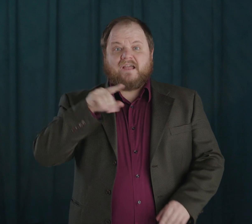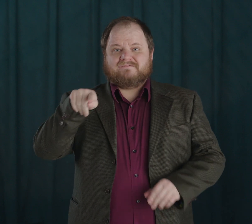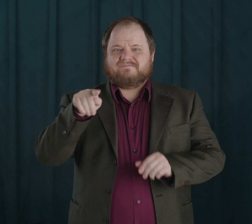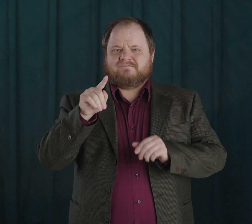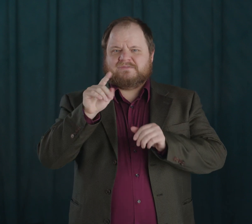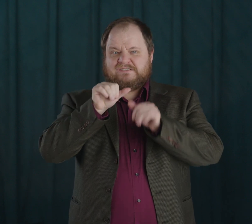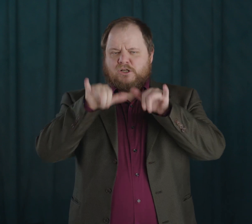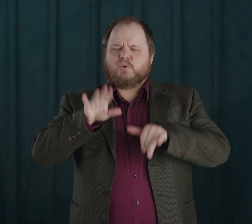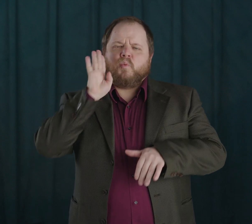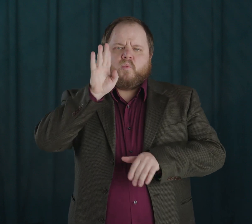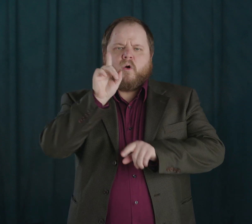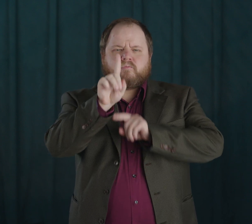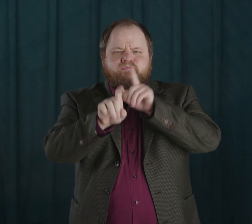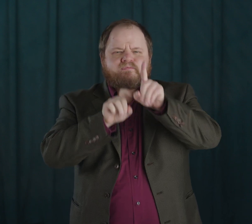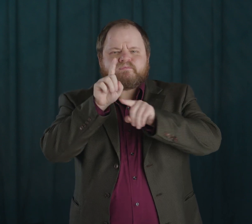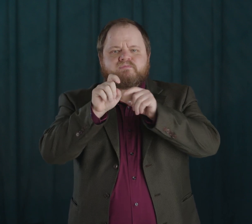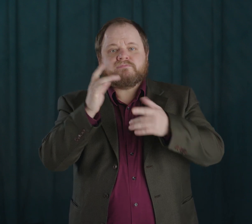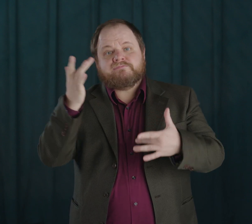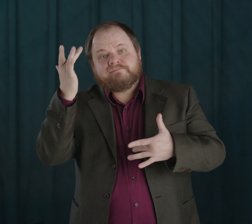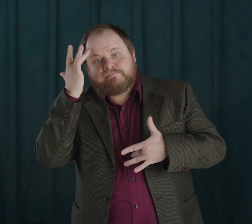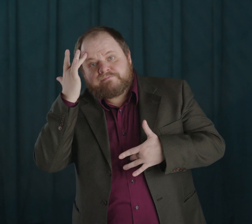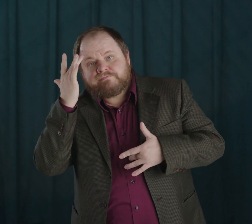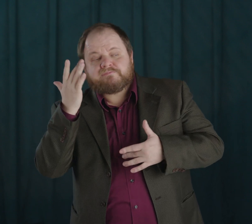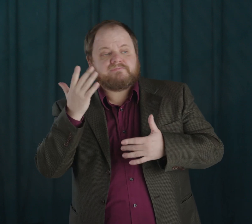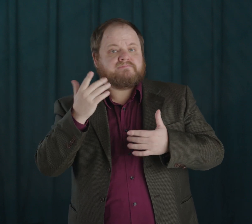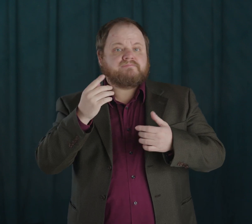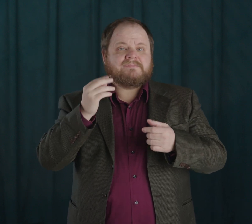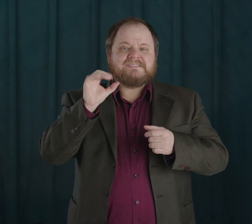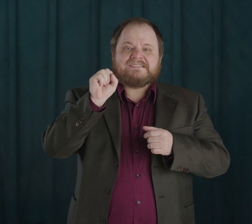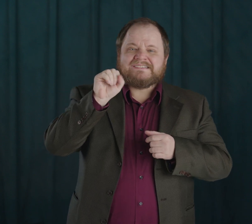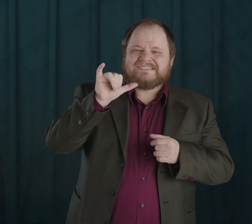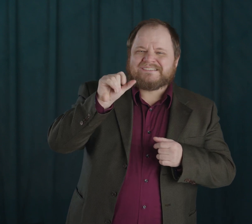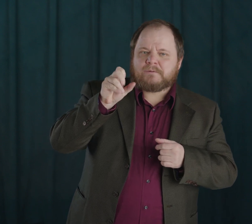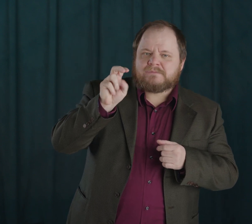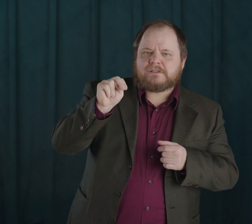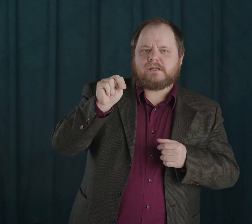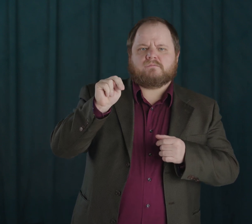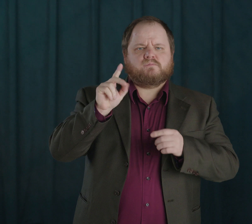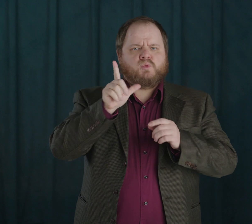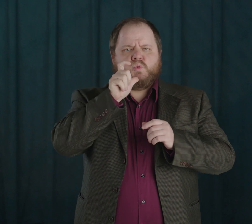Pod staff at this station ask about symptoms and direct anyone who is sick to medical care.